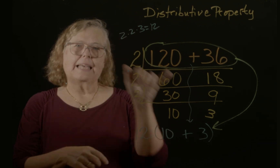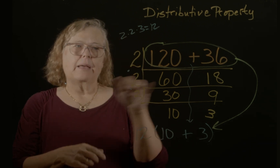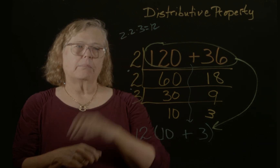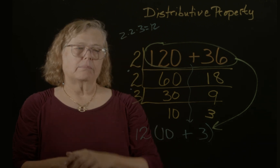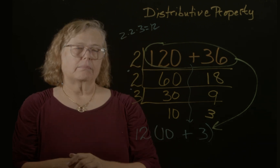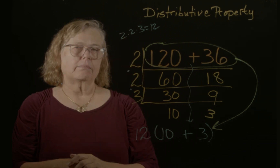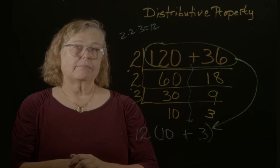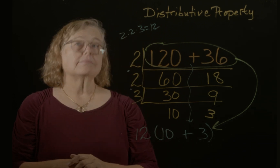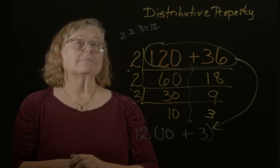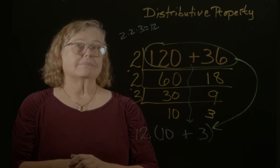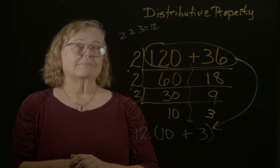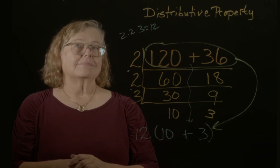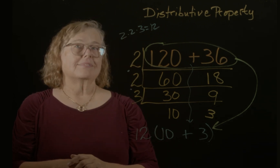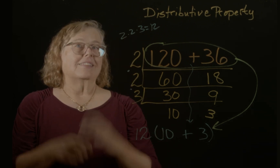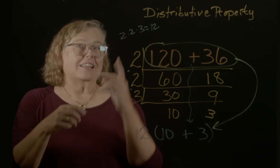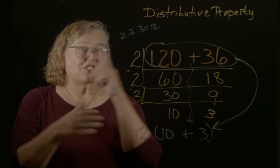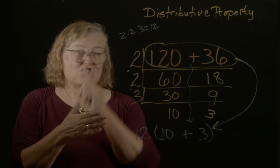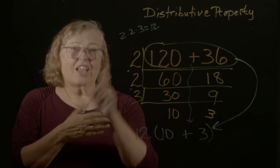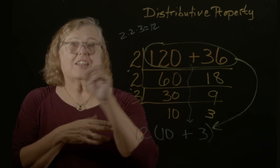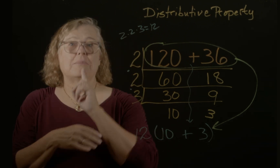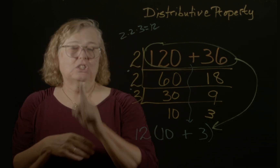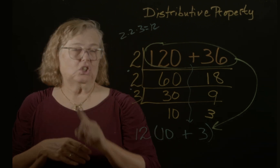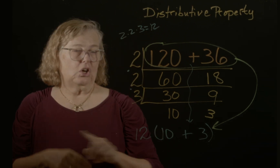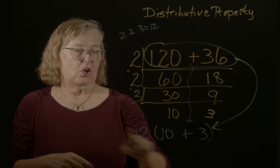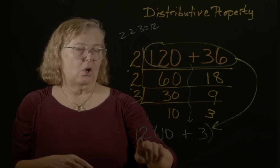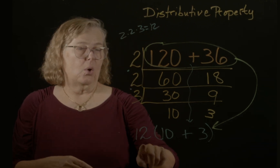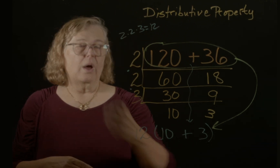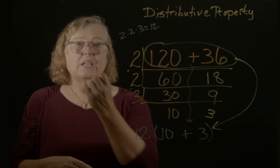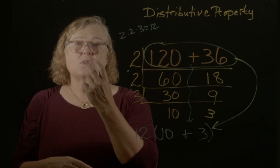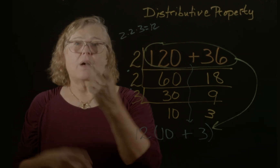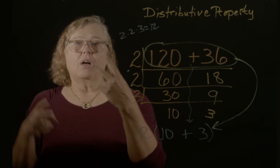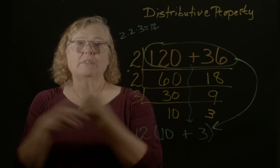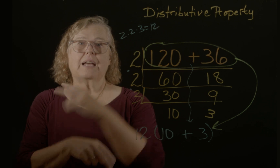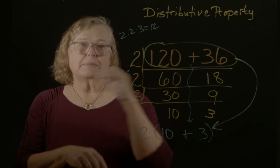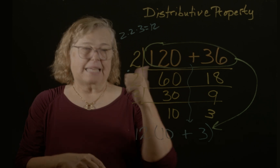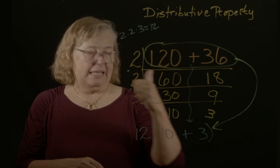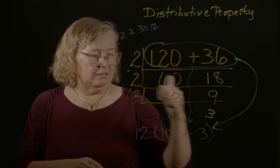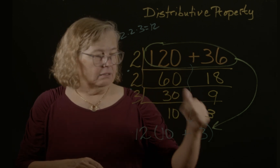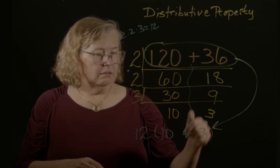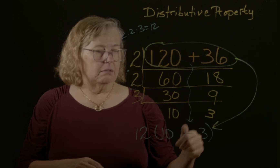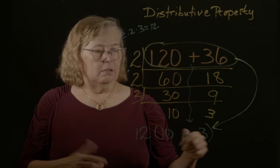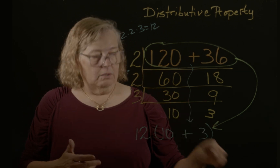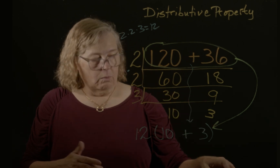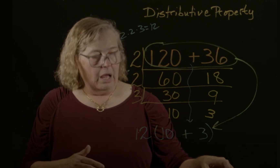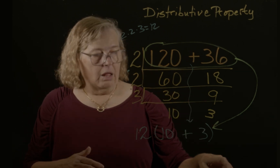is exactly the same as 12 times 10 plus 3. Let's check it and make sure. What's 12 times 10?